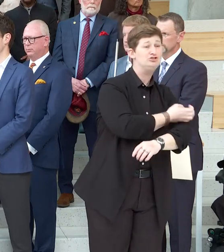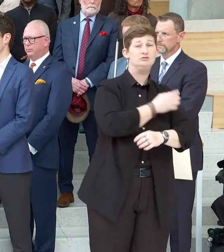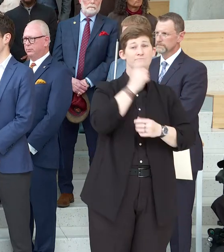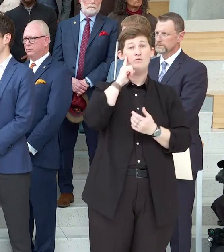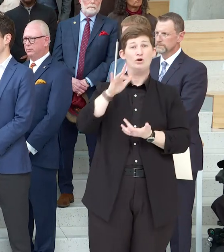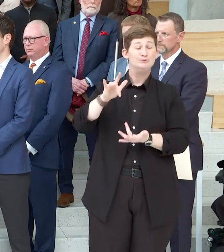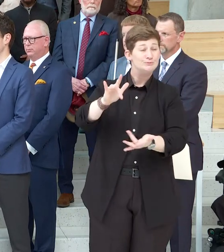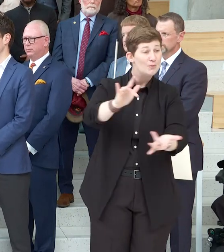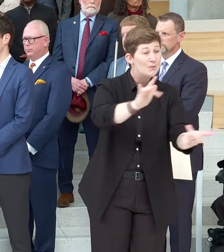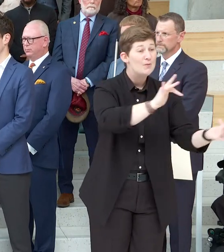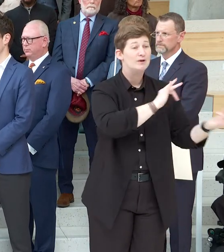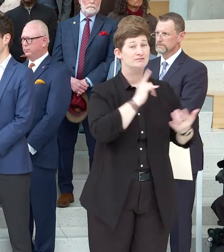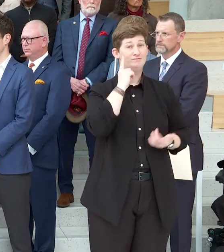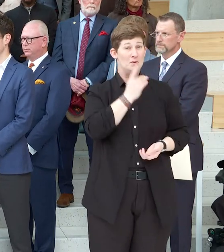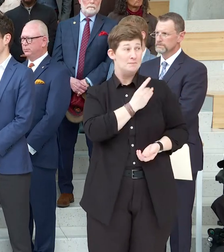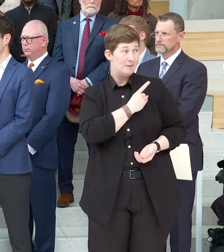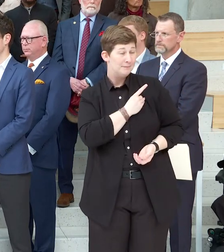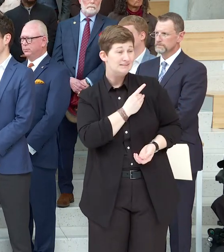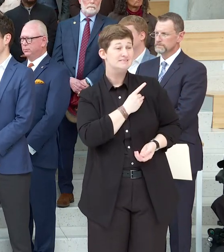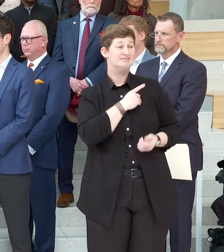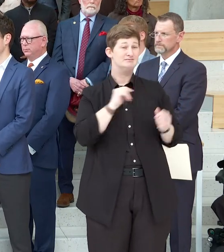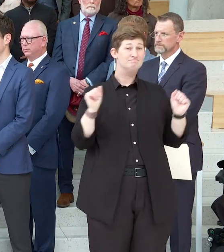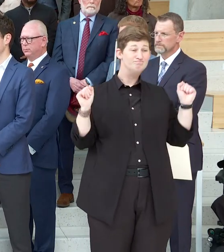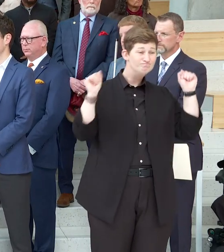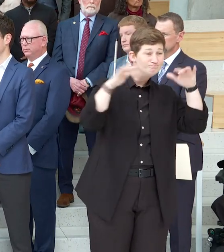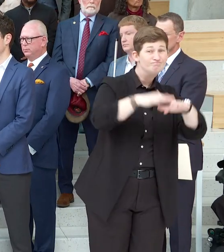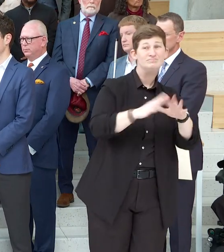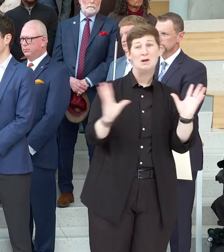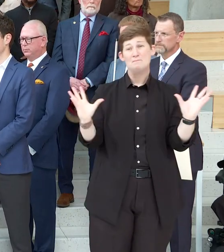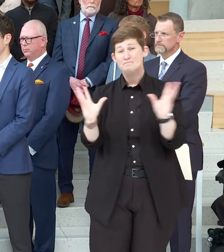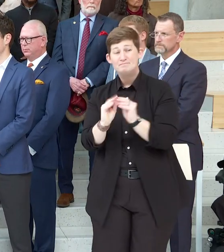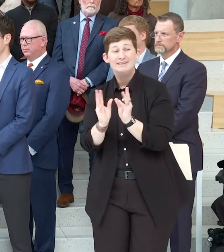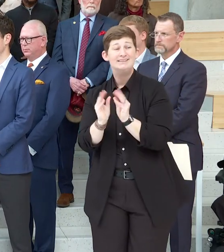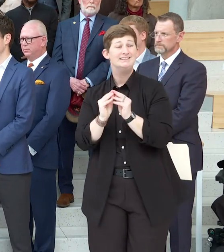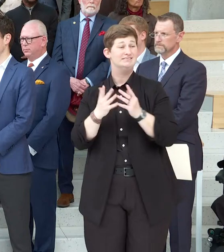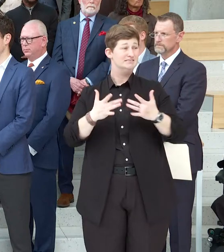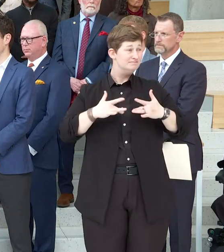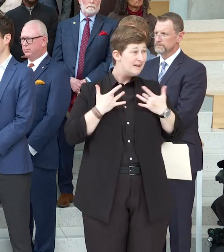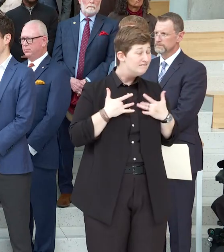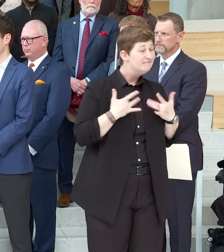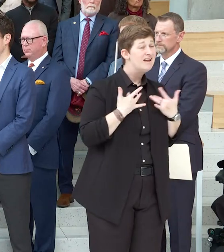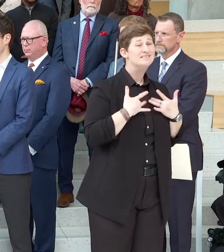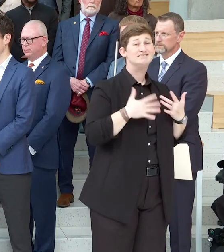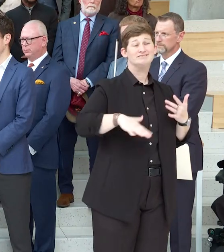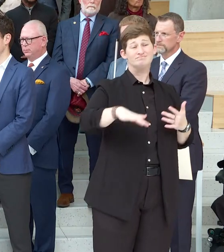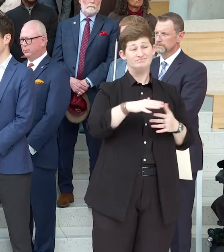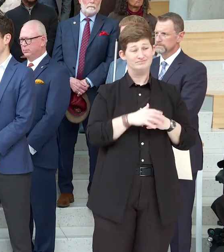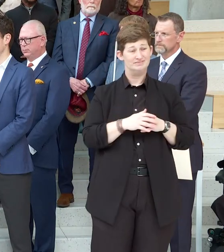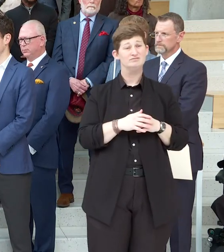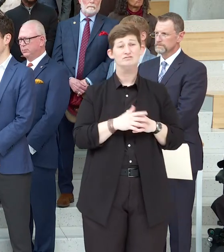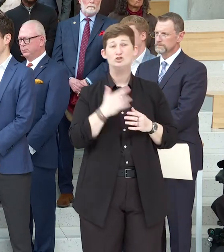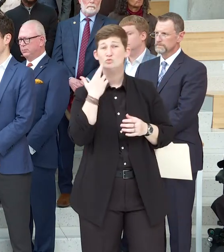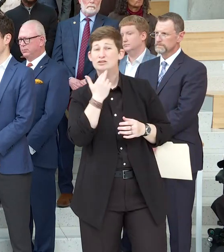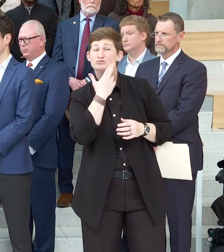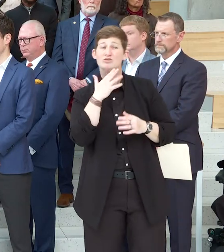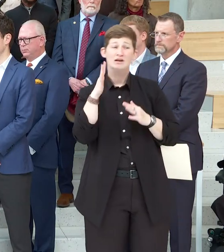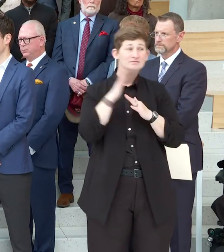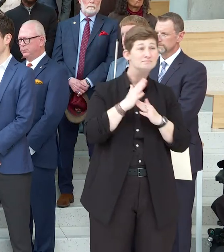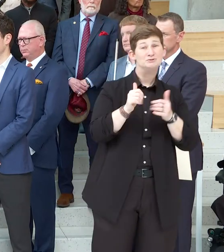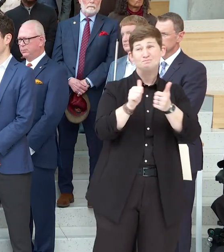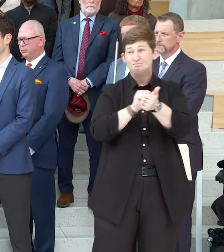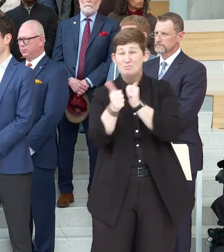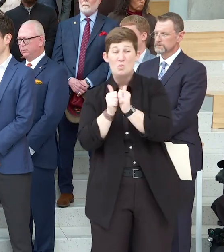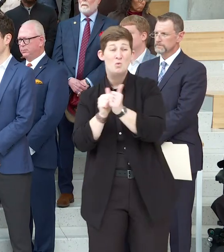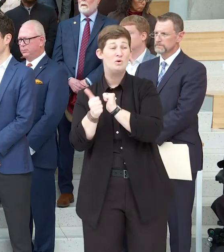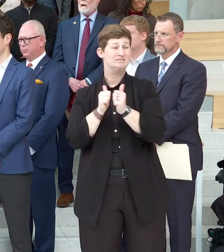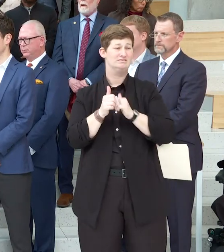attracting large-scale meetings and events to the city, maintaining world-class restaurants, sports, and entertainment offerings, and we